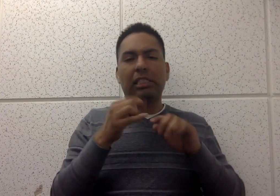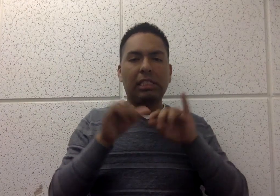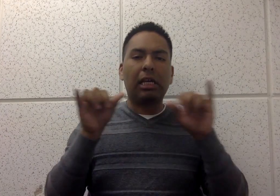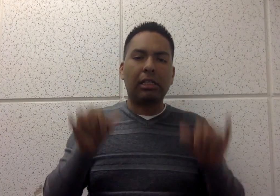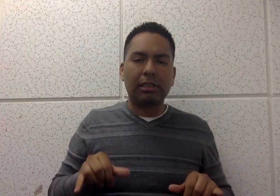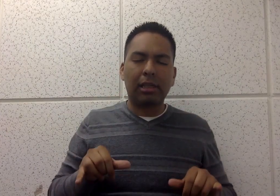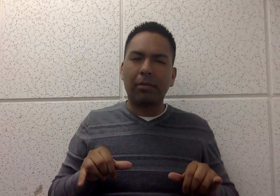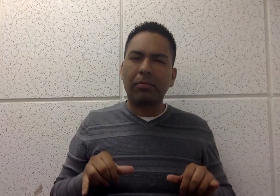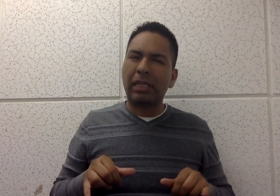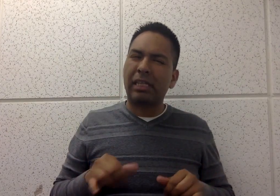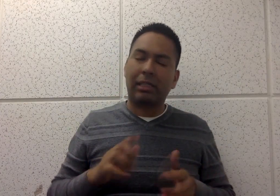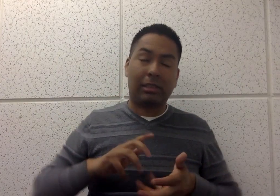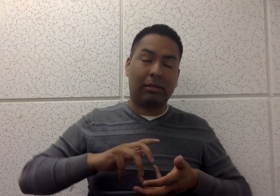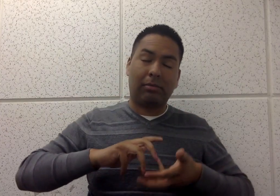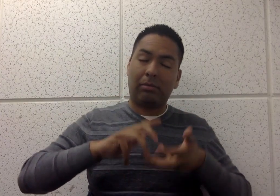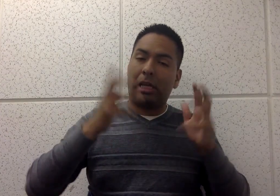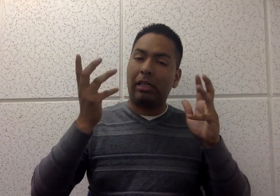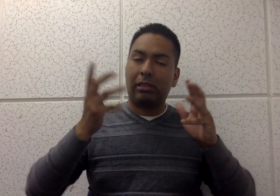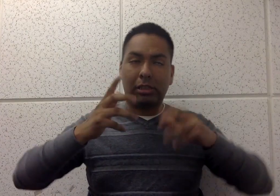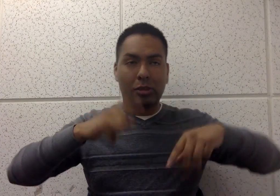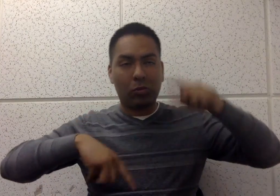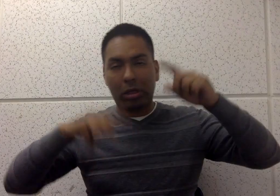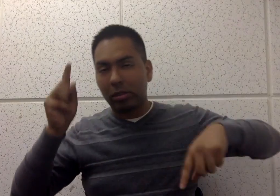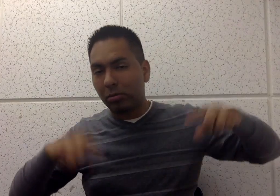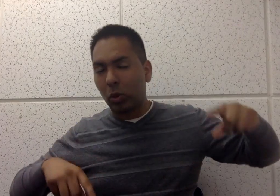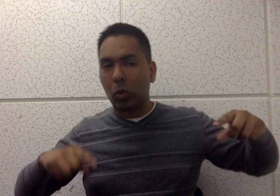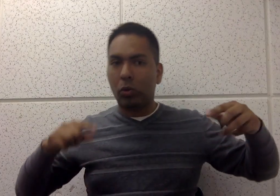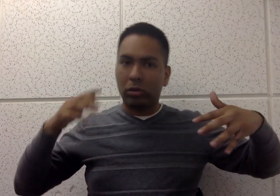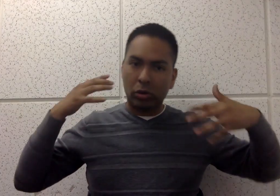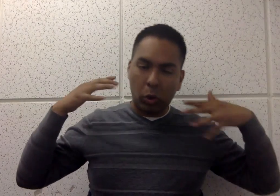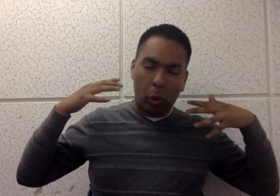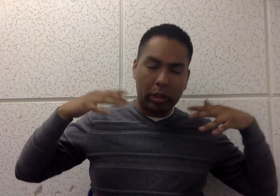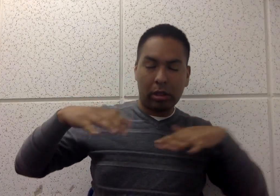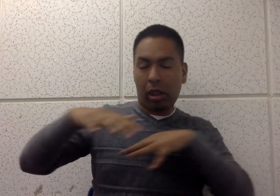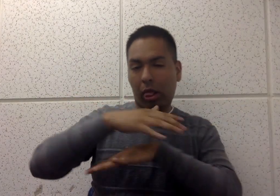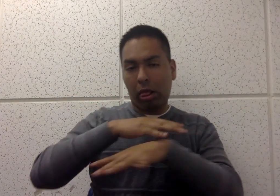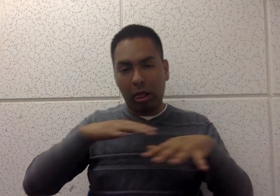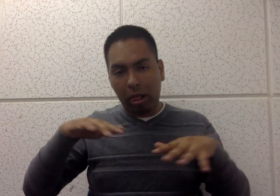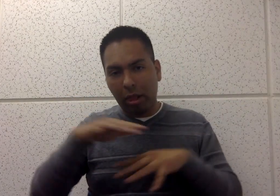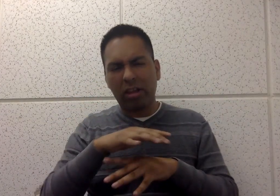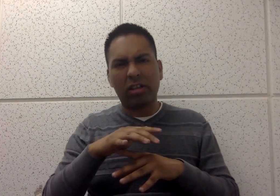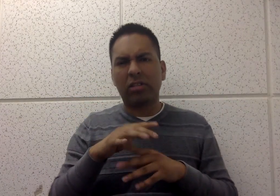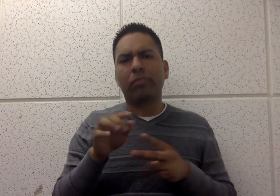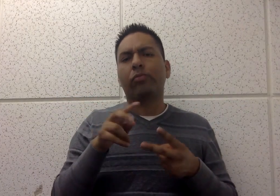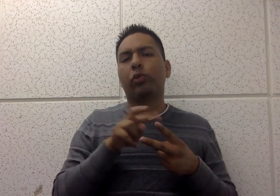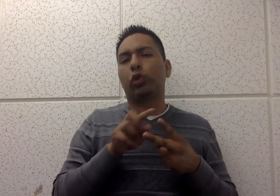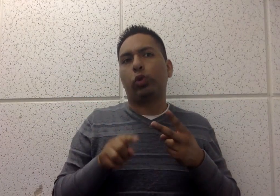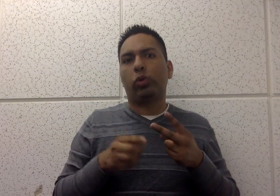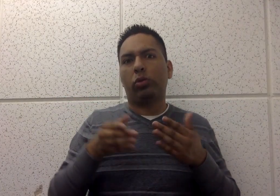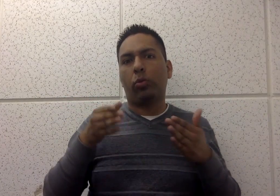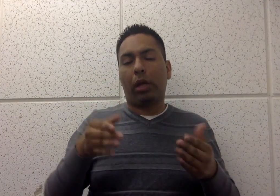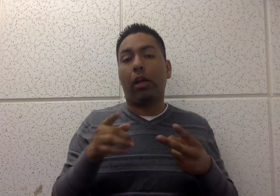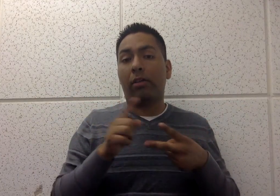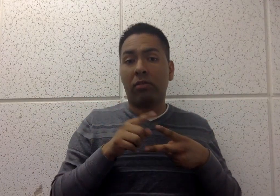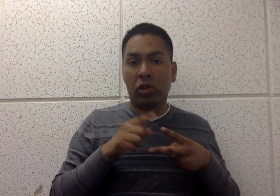it's messy, it's variable, it's noisy, and in particular in two ways. The first is that the experience of